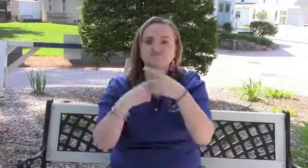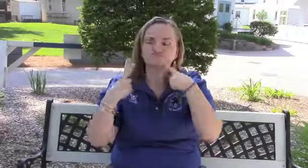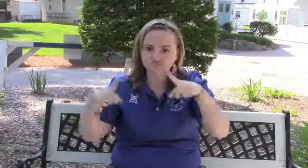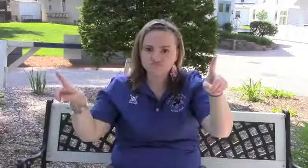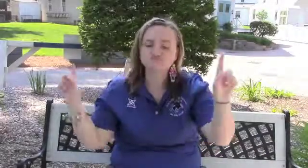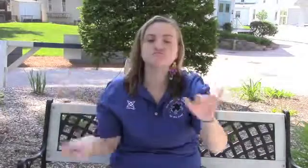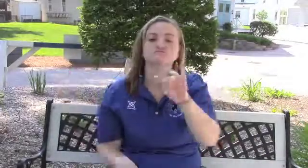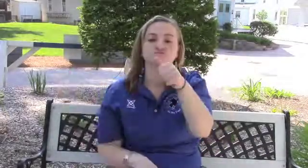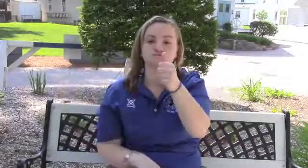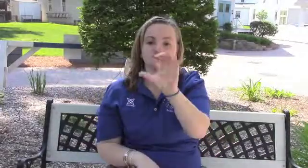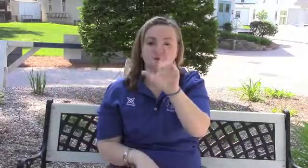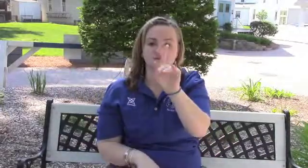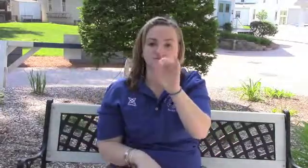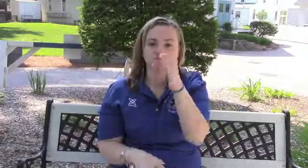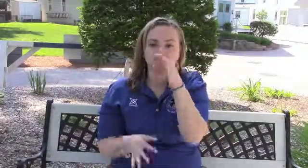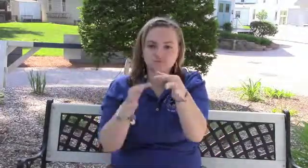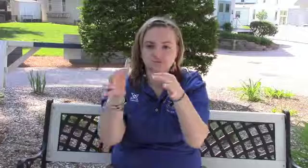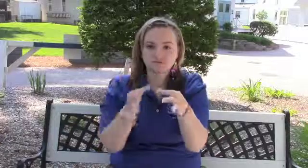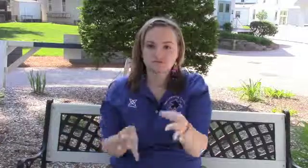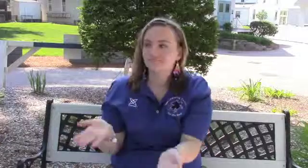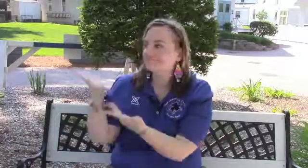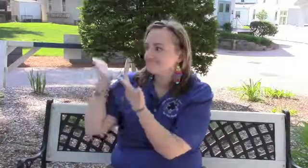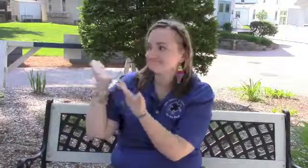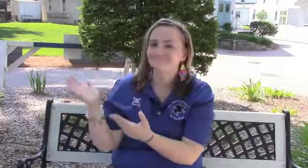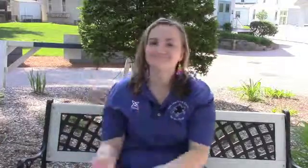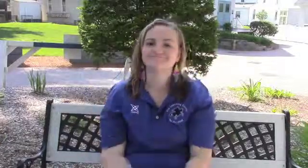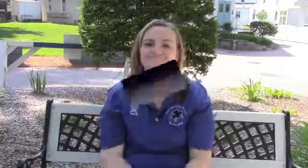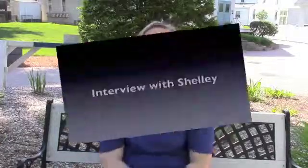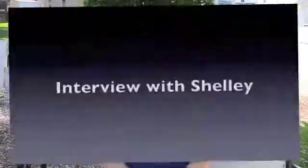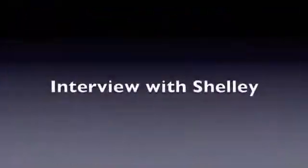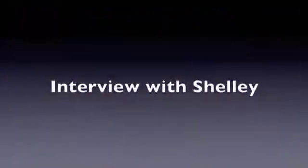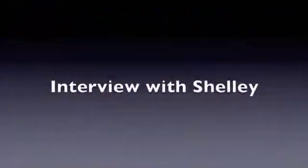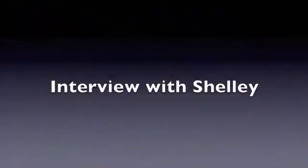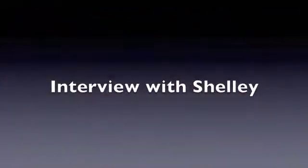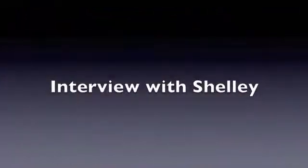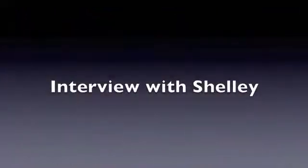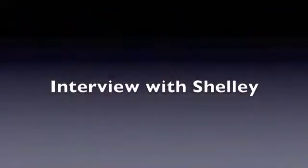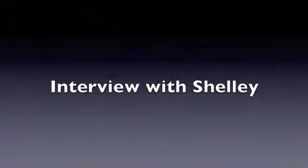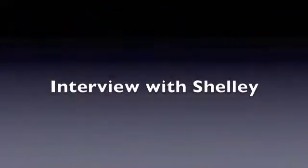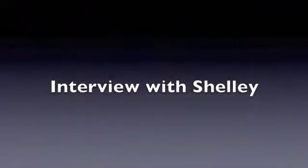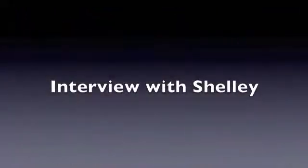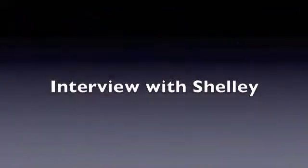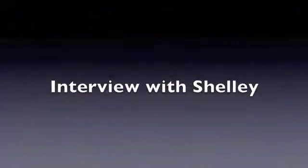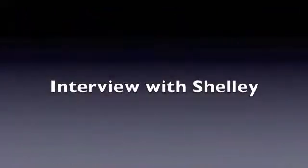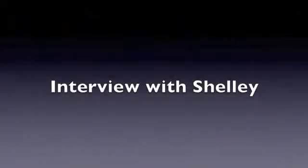Last month we had a gala, and now Jackie's here to interview Shelley.